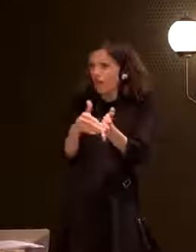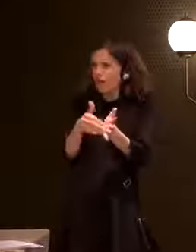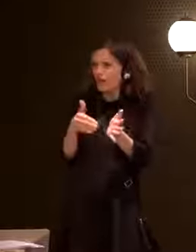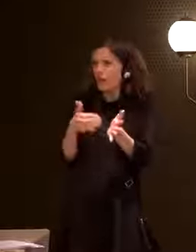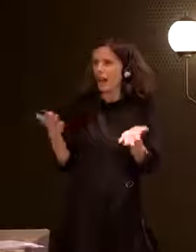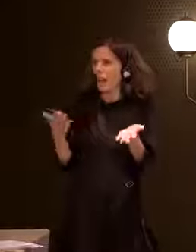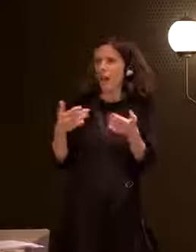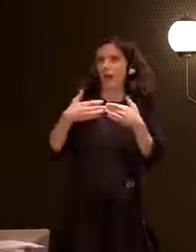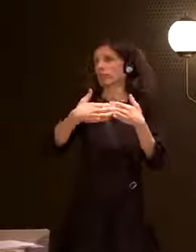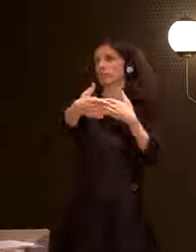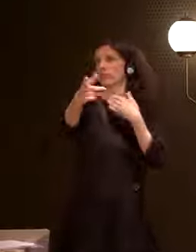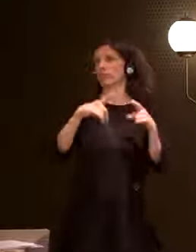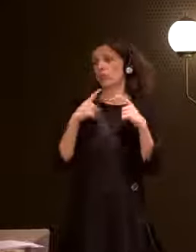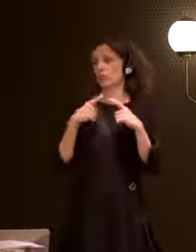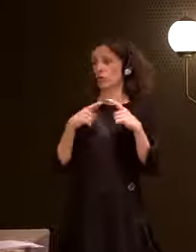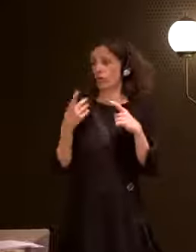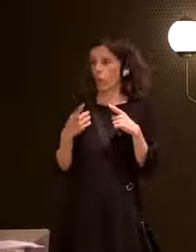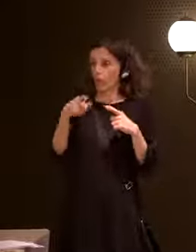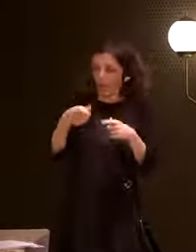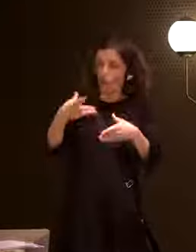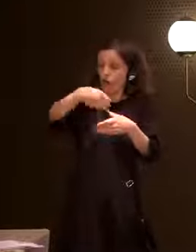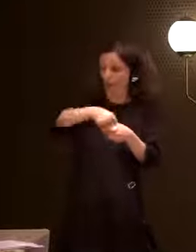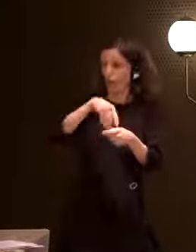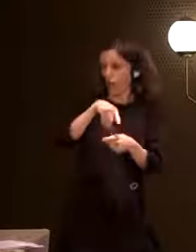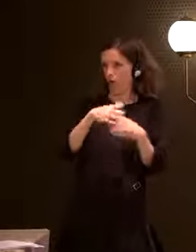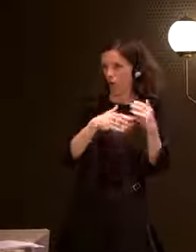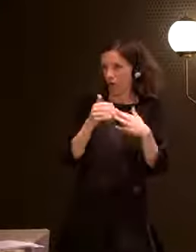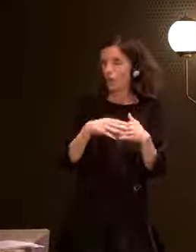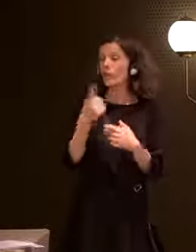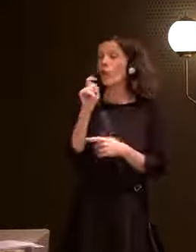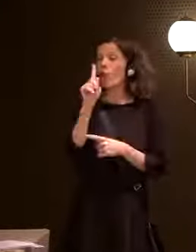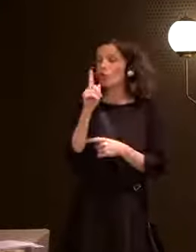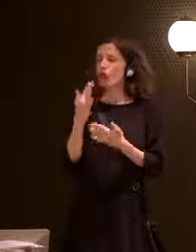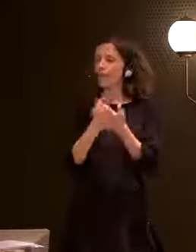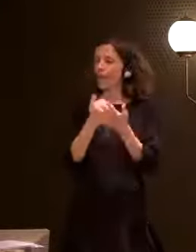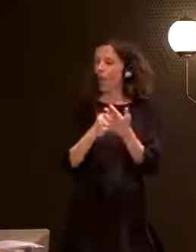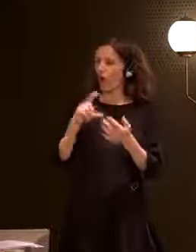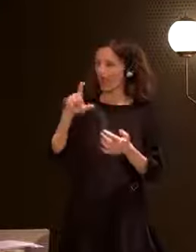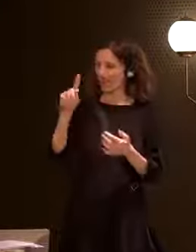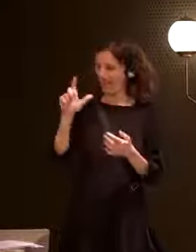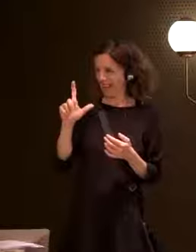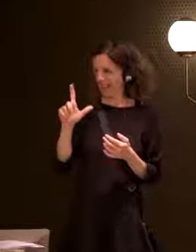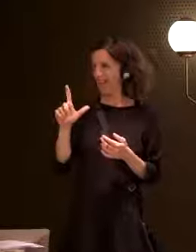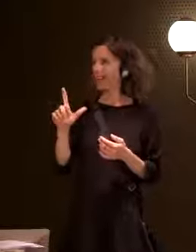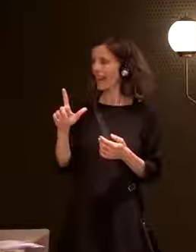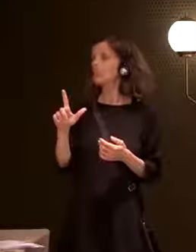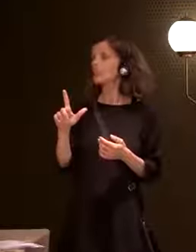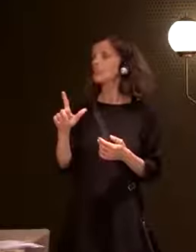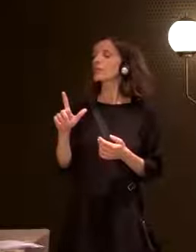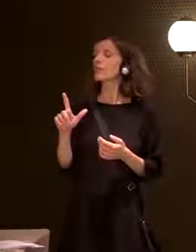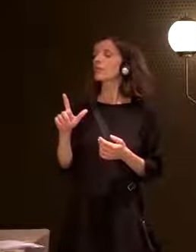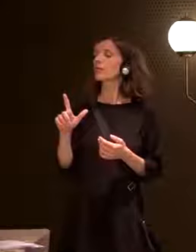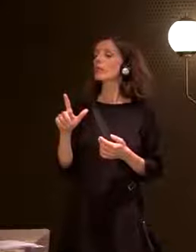Another benefit of CLIL is that you can design activities which are at the same cognitive level as your